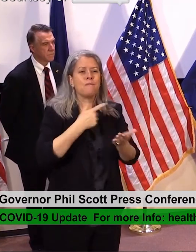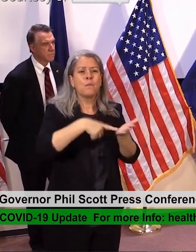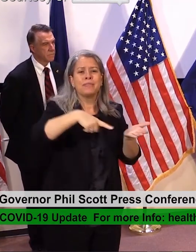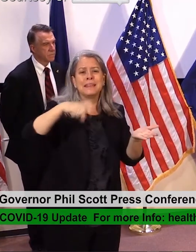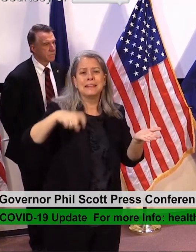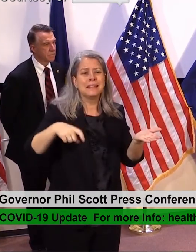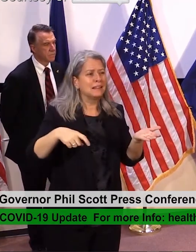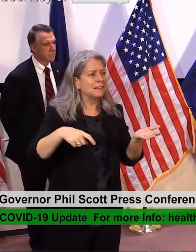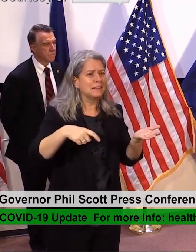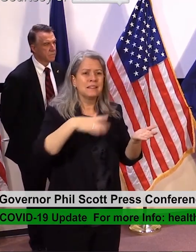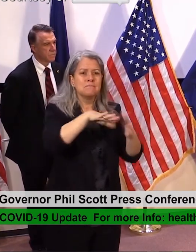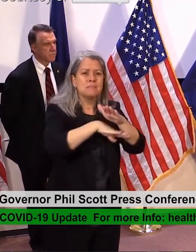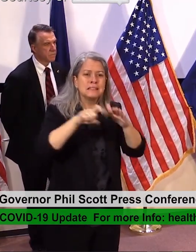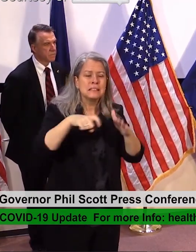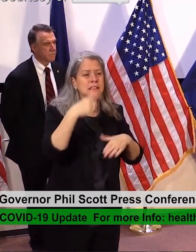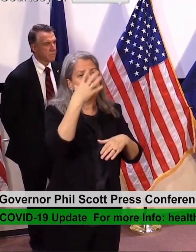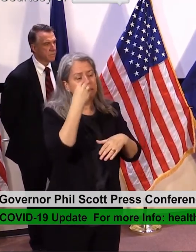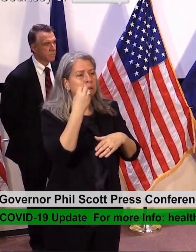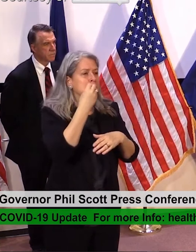need and that their basic needs are met.